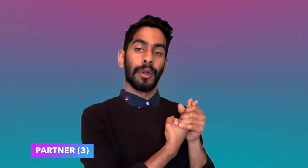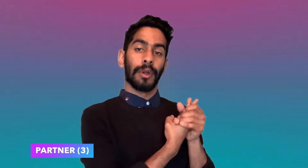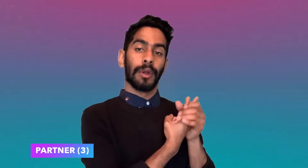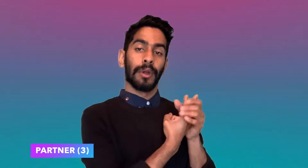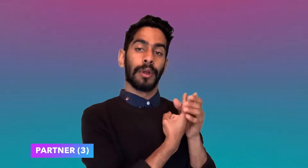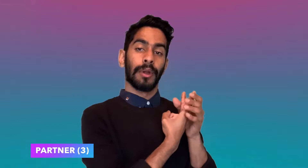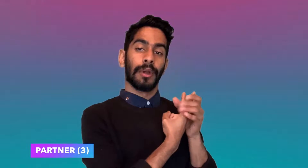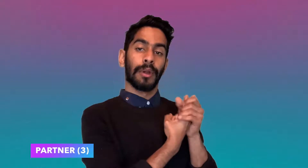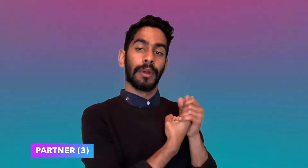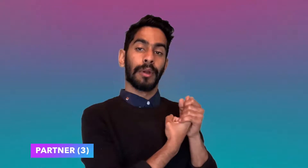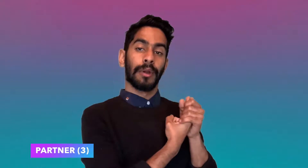partner.